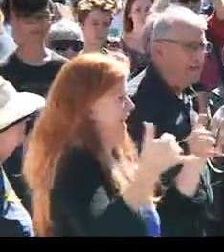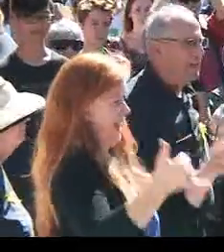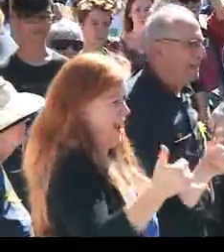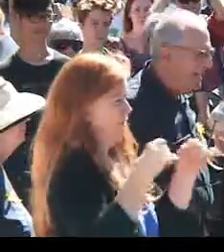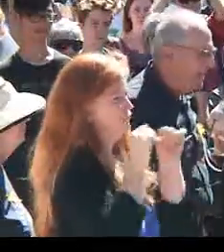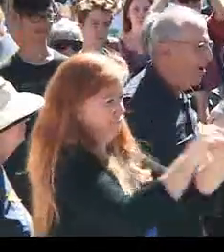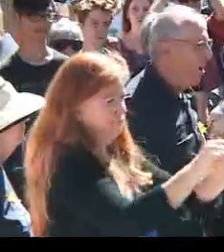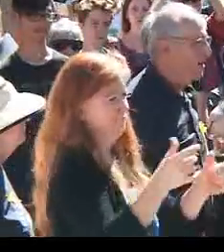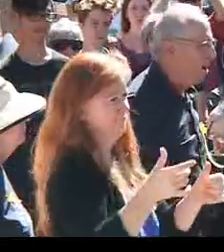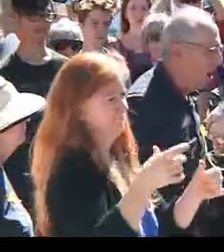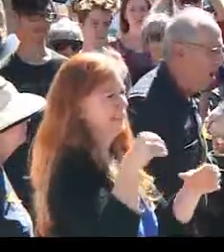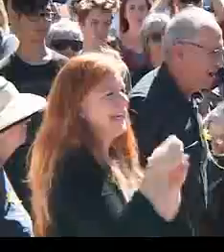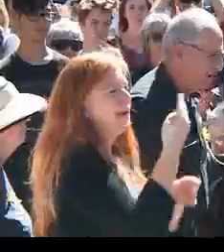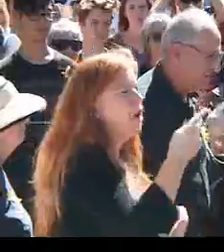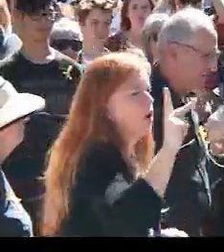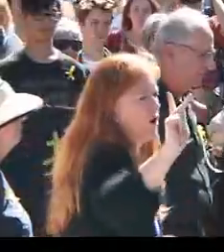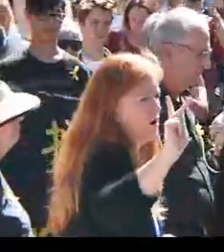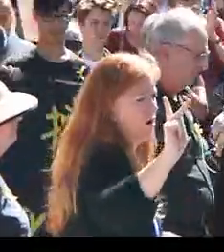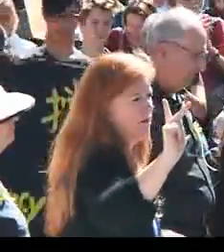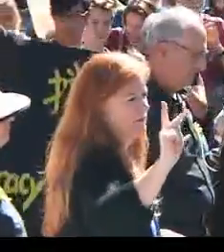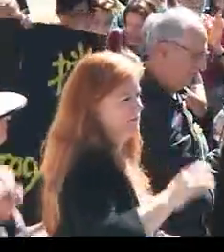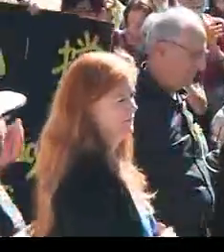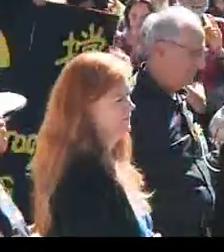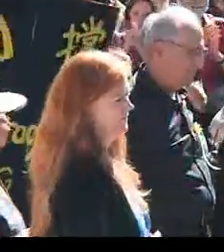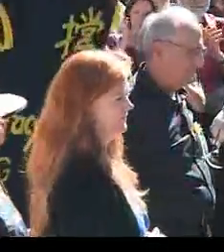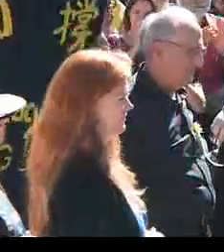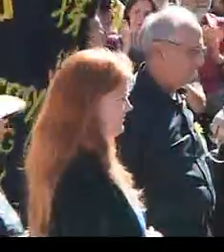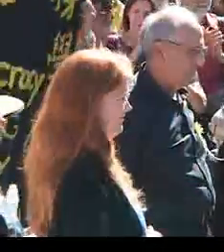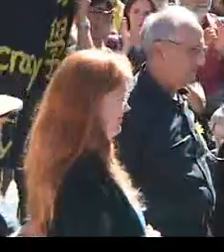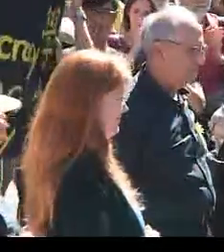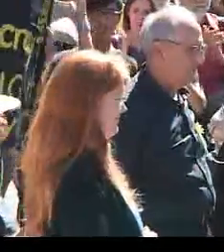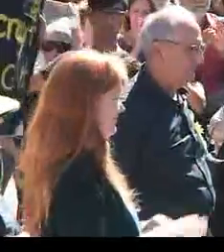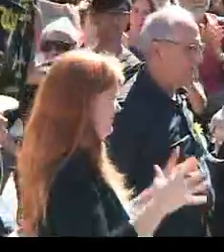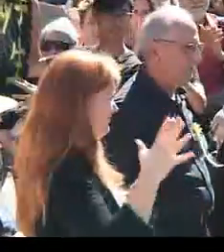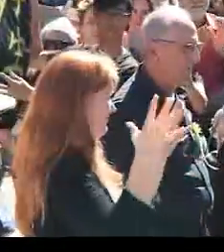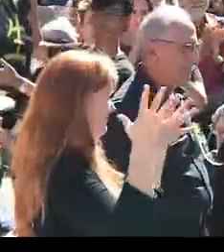speak in Hong Kong.